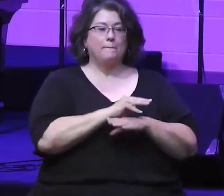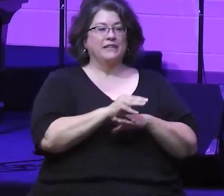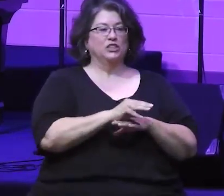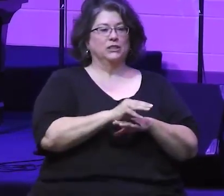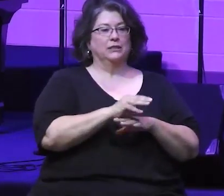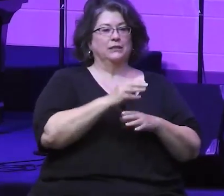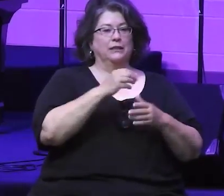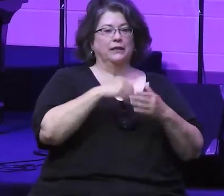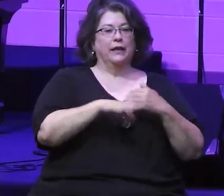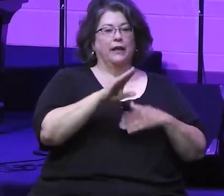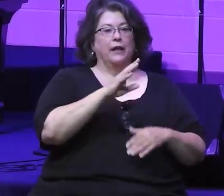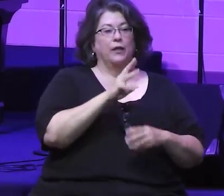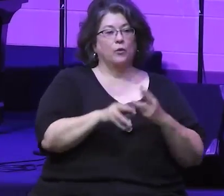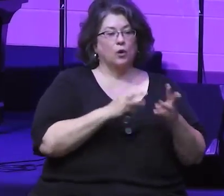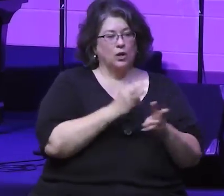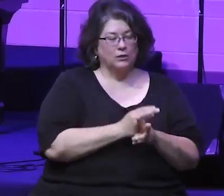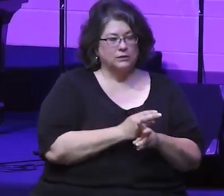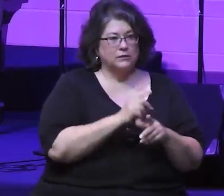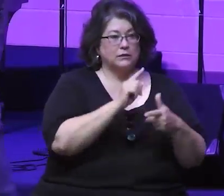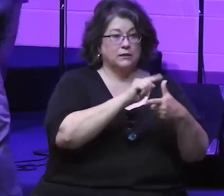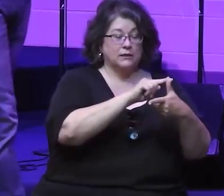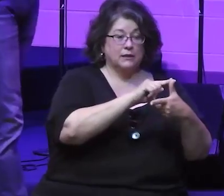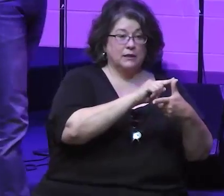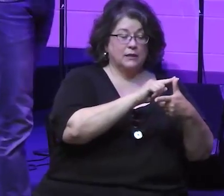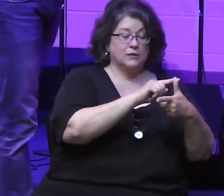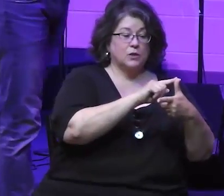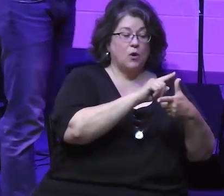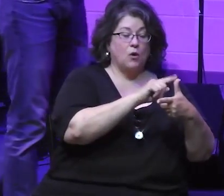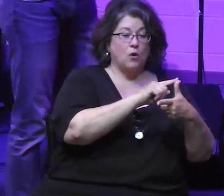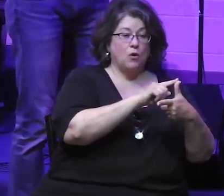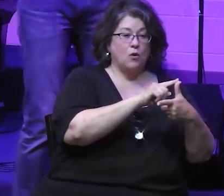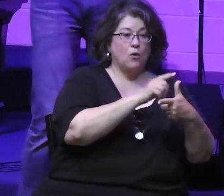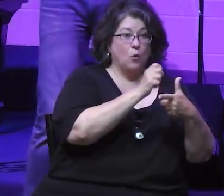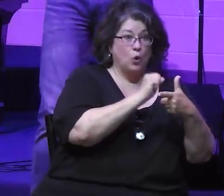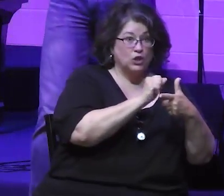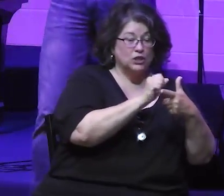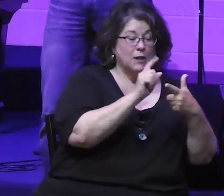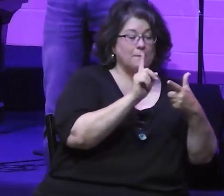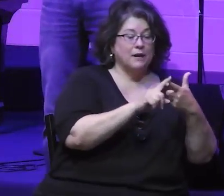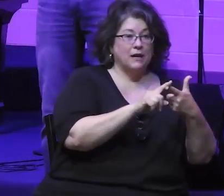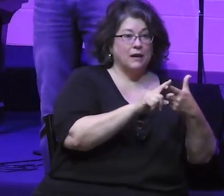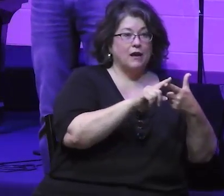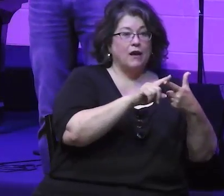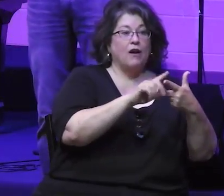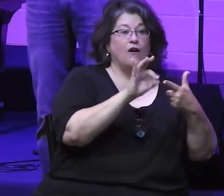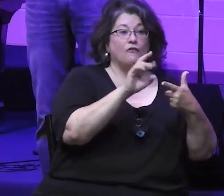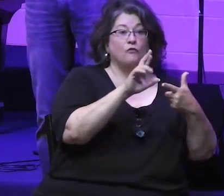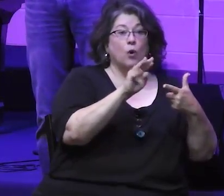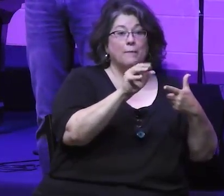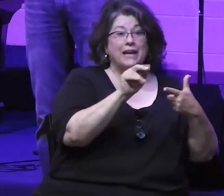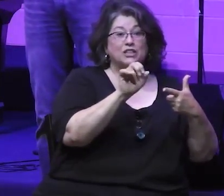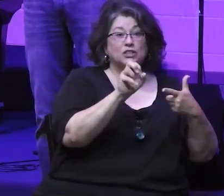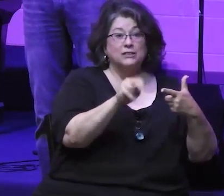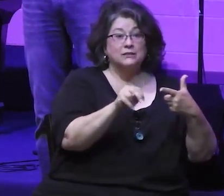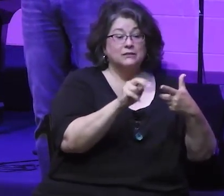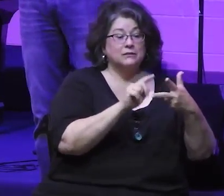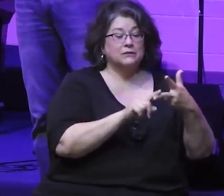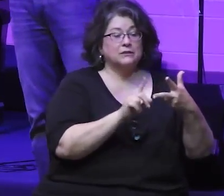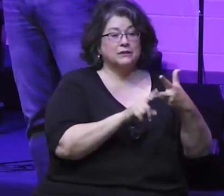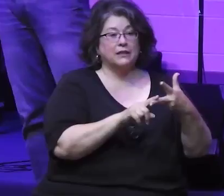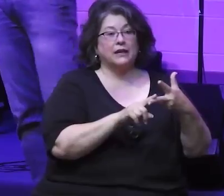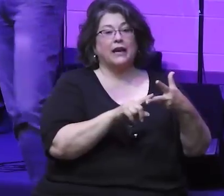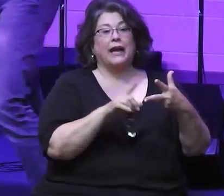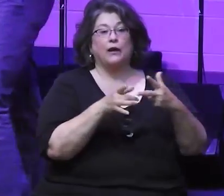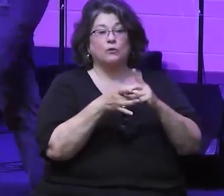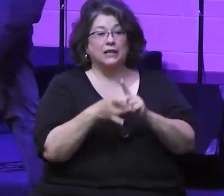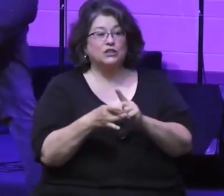Our worship of God, our formation in Christ, and our mission in the world. If you want to shorten it, we could talk about a relationship up, our relationship in,